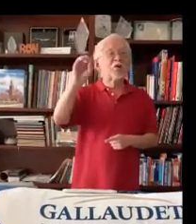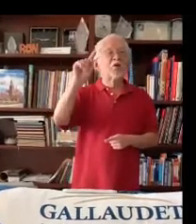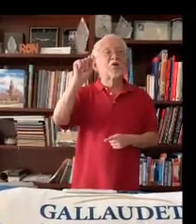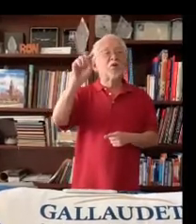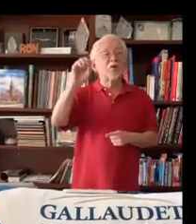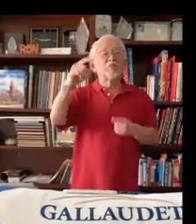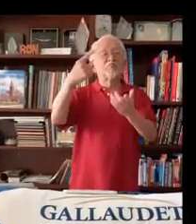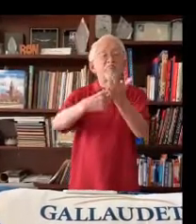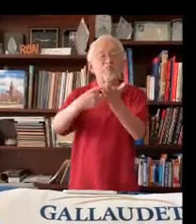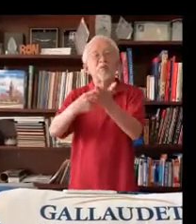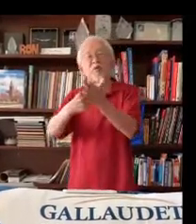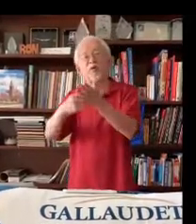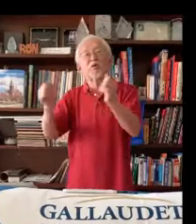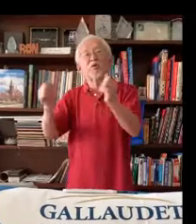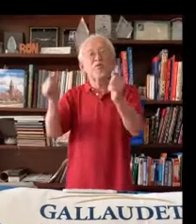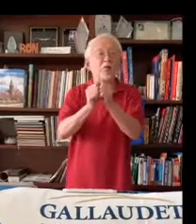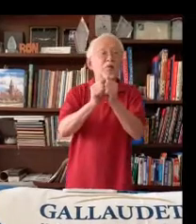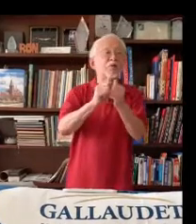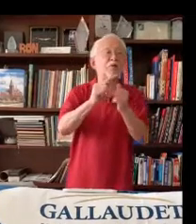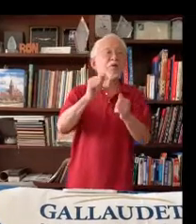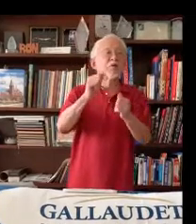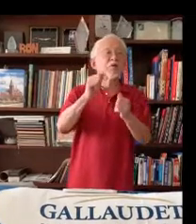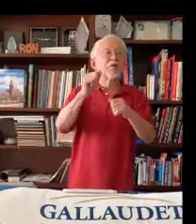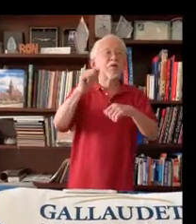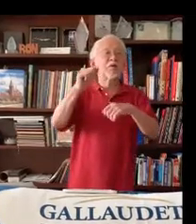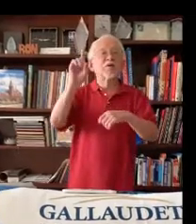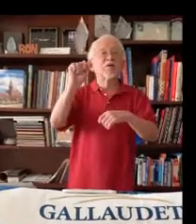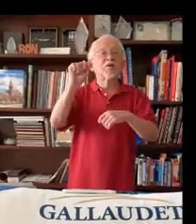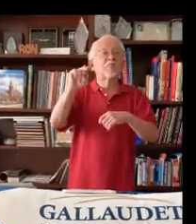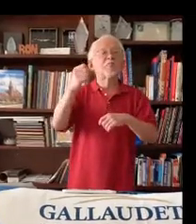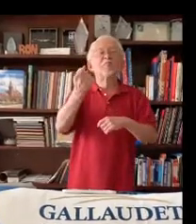Vallejo to discuss with